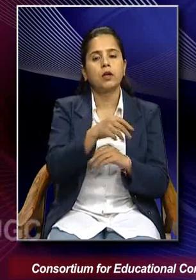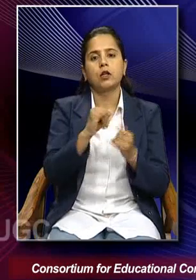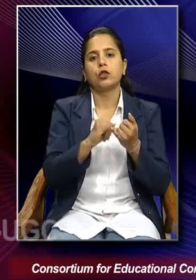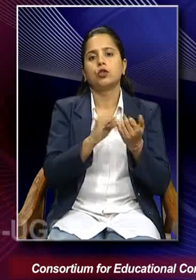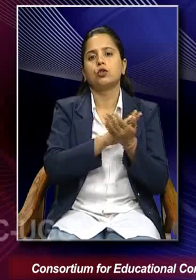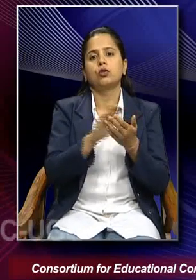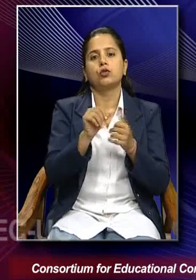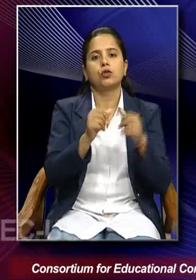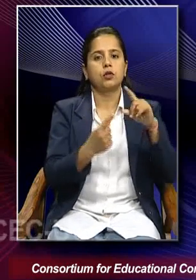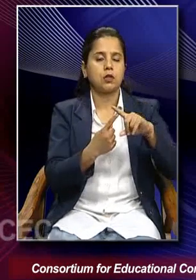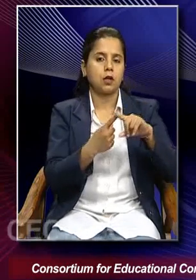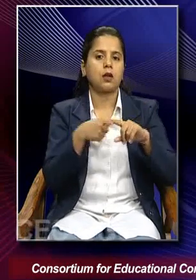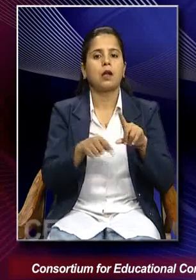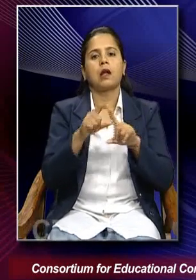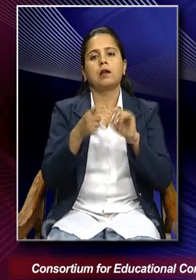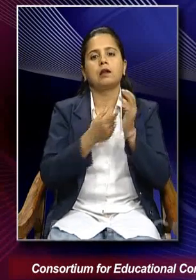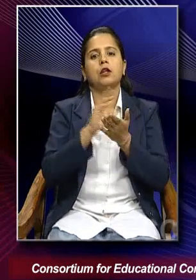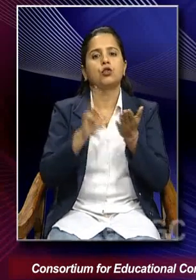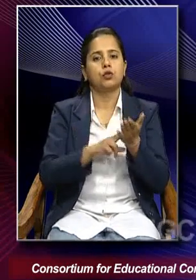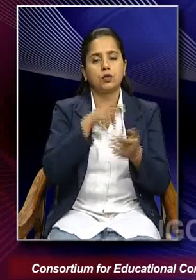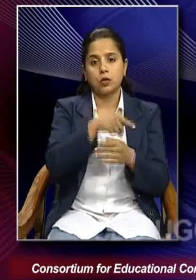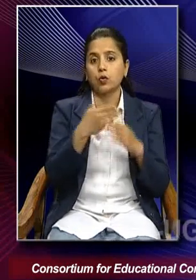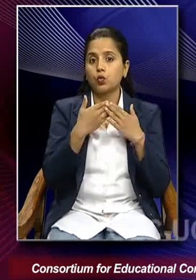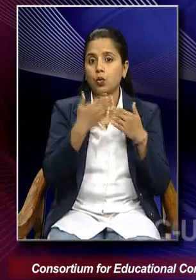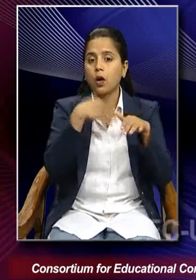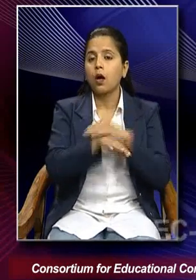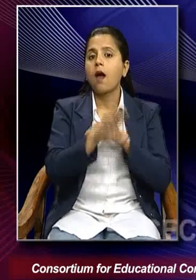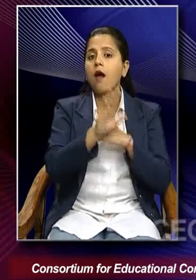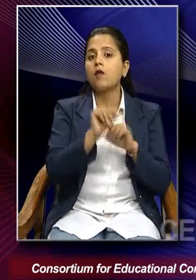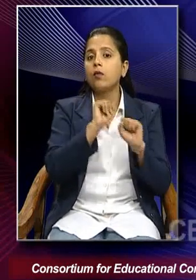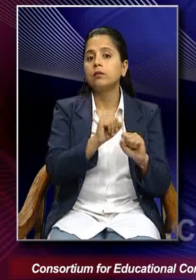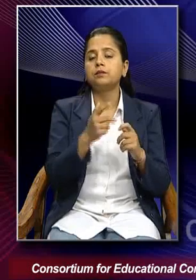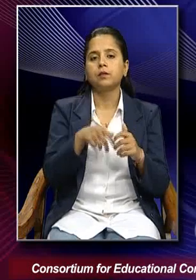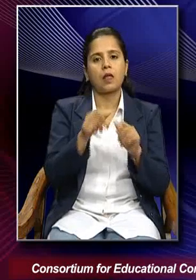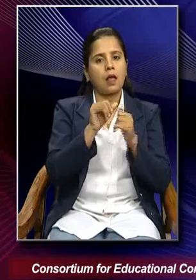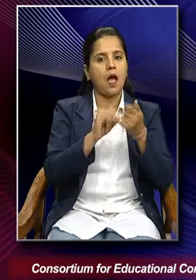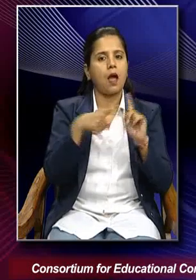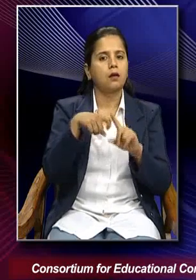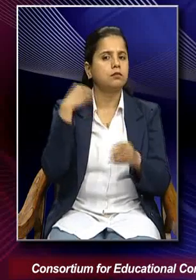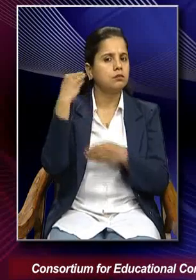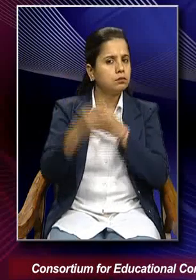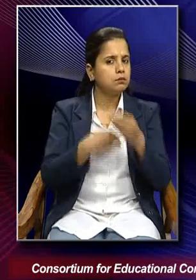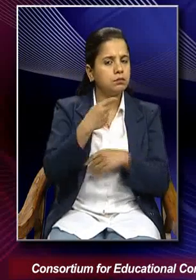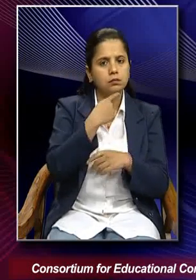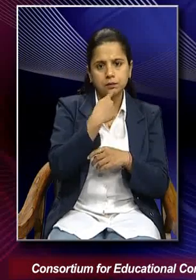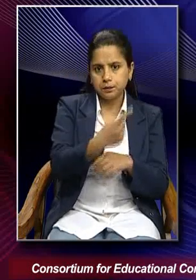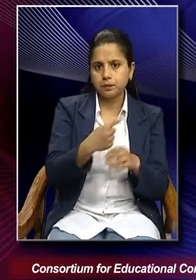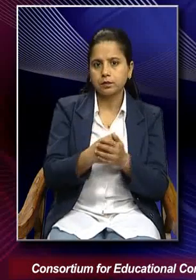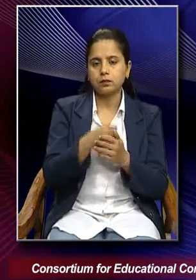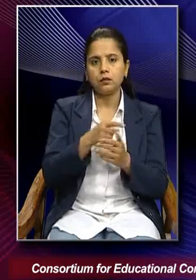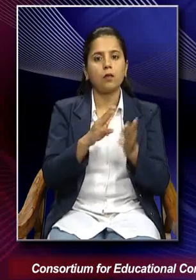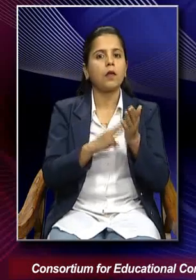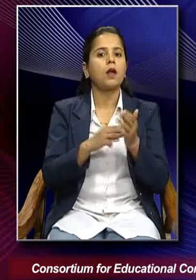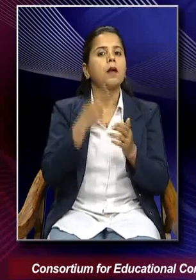Darshan. And the schools that falls under the Astic tradition are